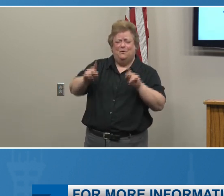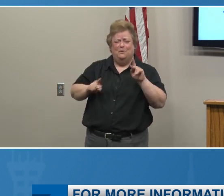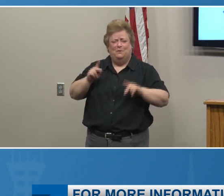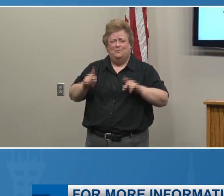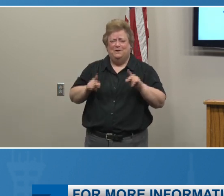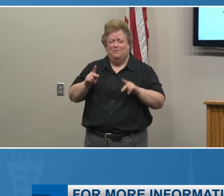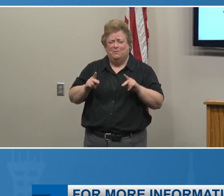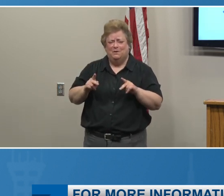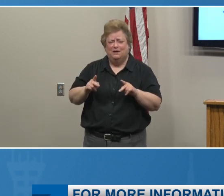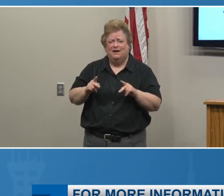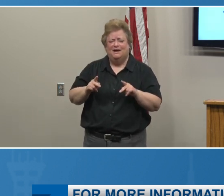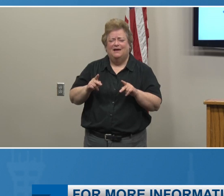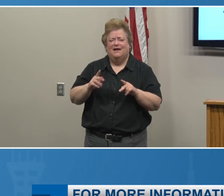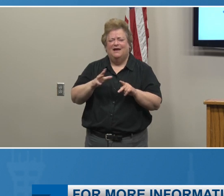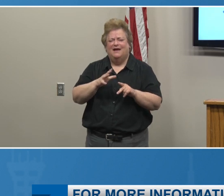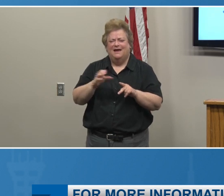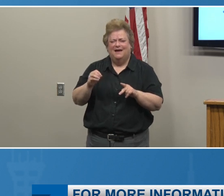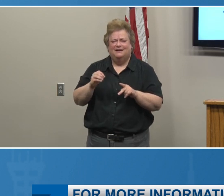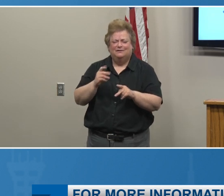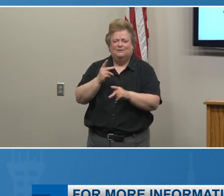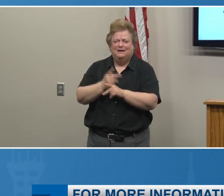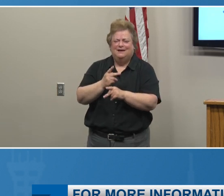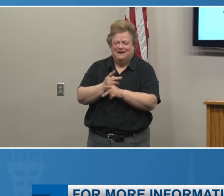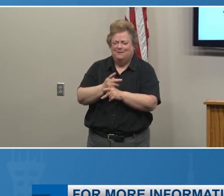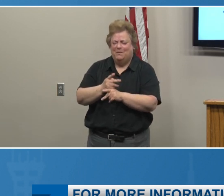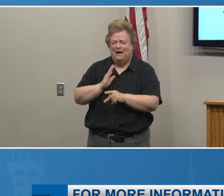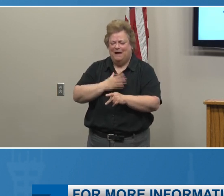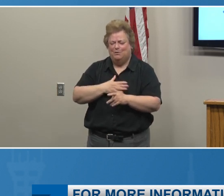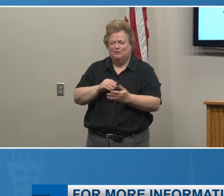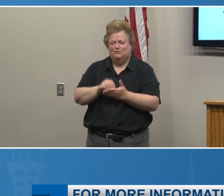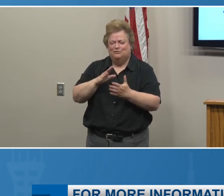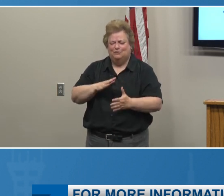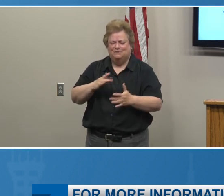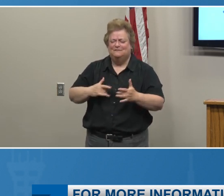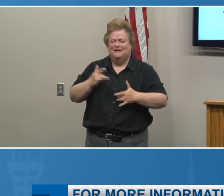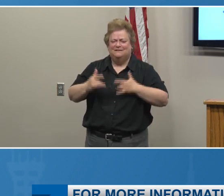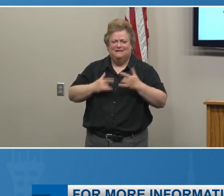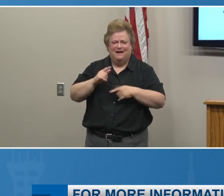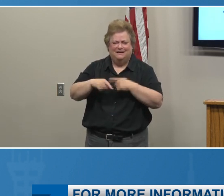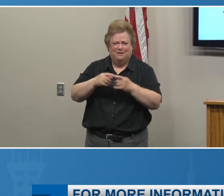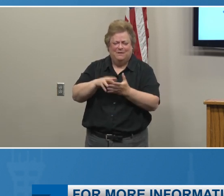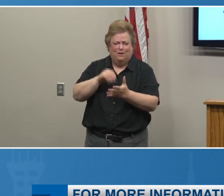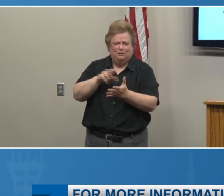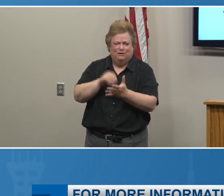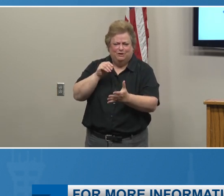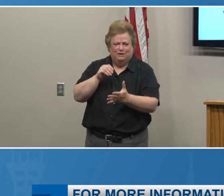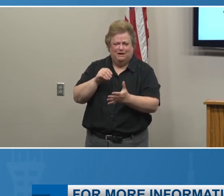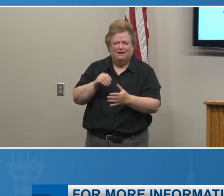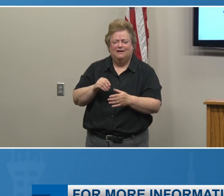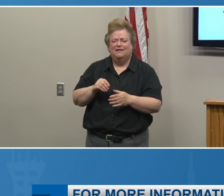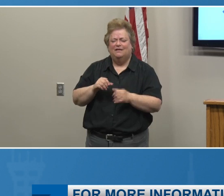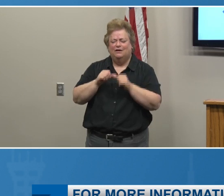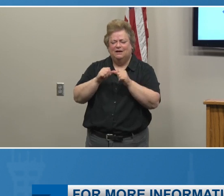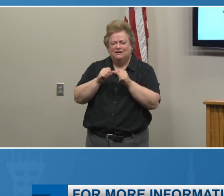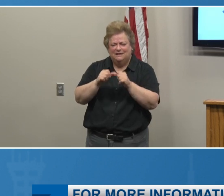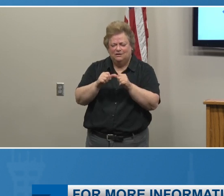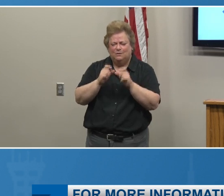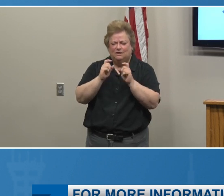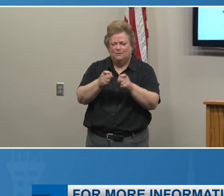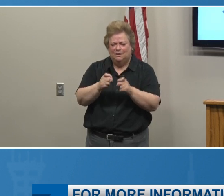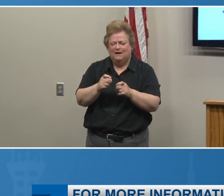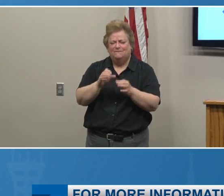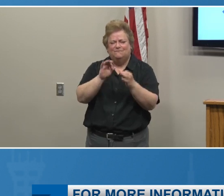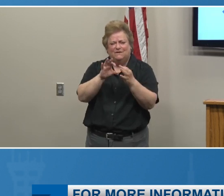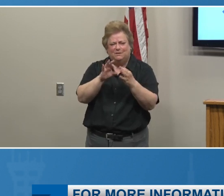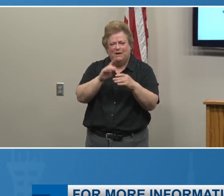in order to engage our students in these fun and exciting lessons teachers are also continuing to provide students with feedback on assignments